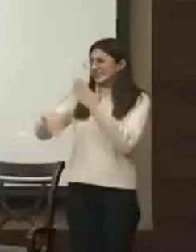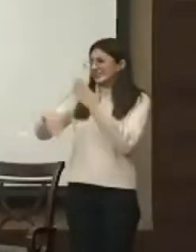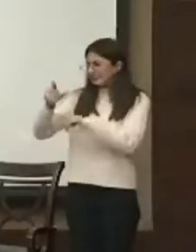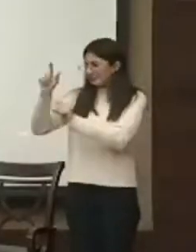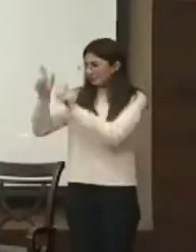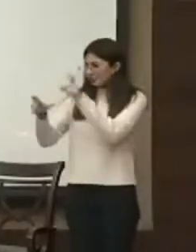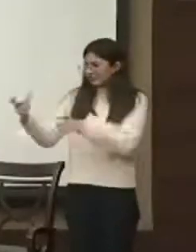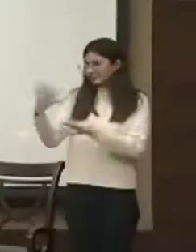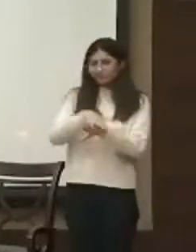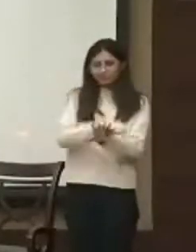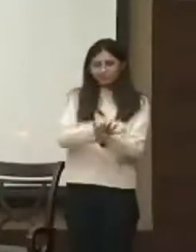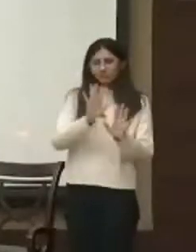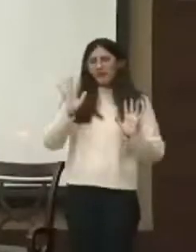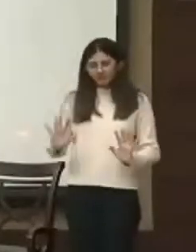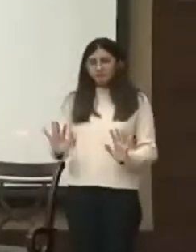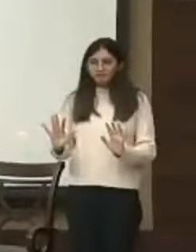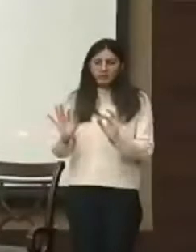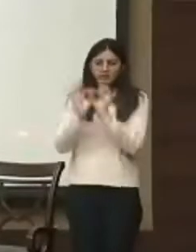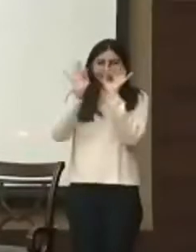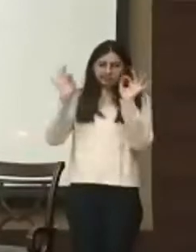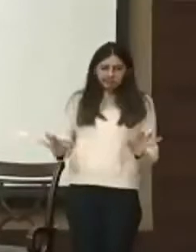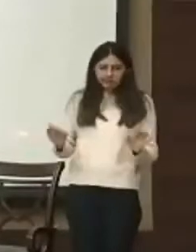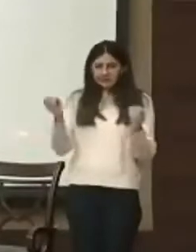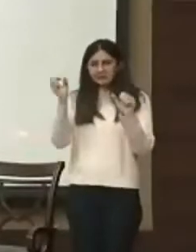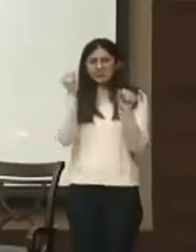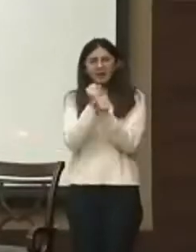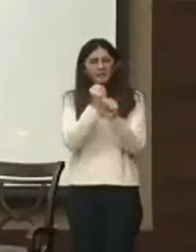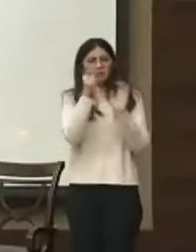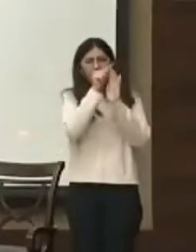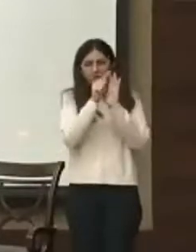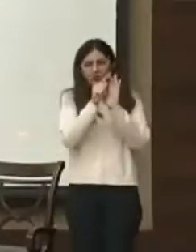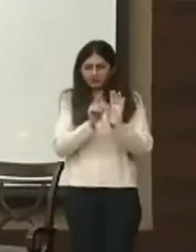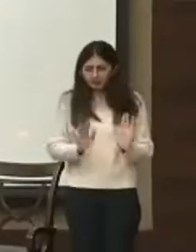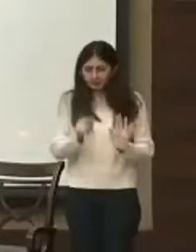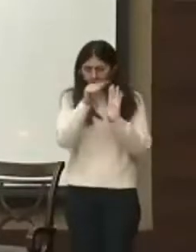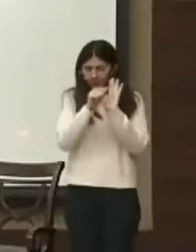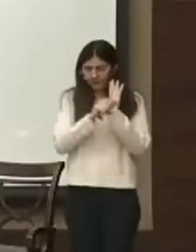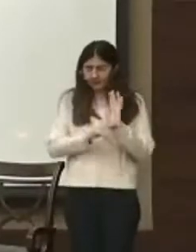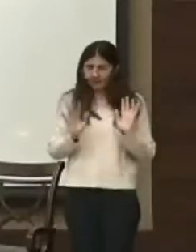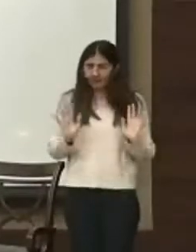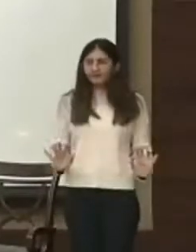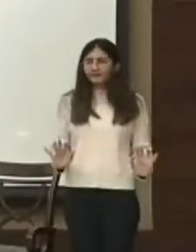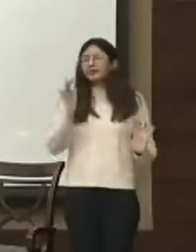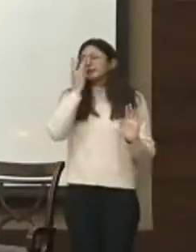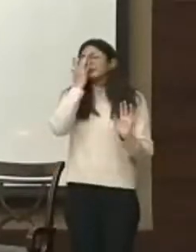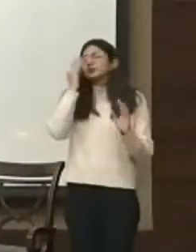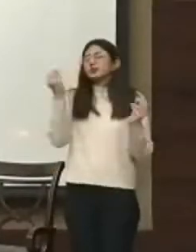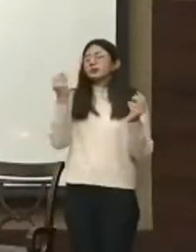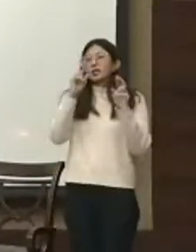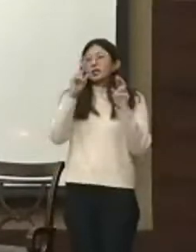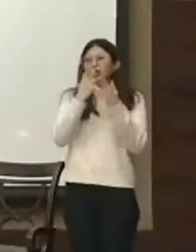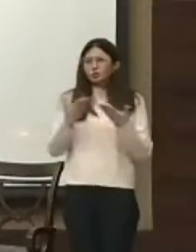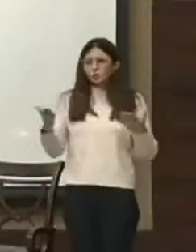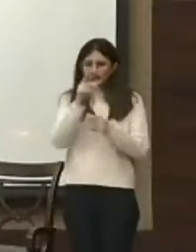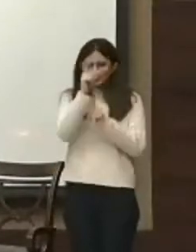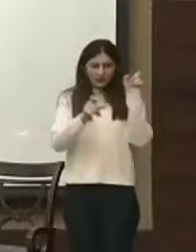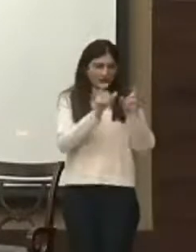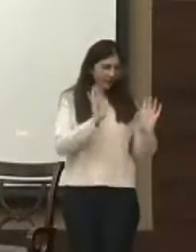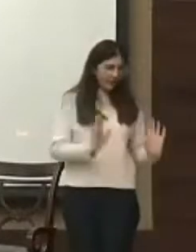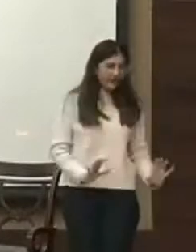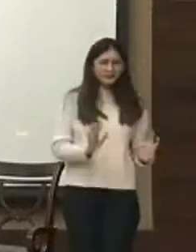been outlined in various government policies, such as having resource persons at the block